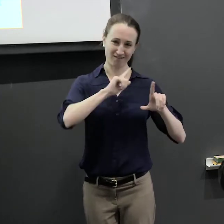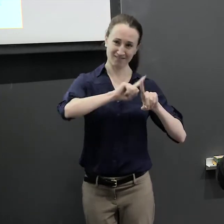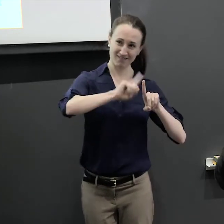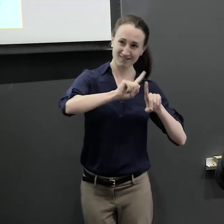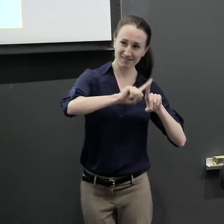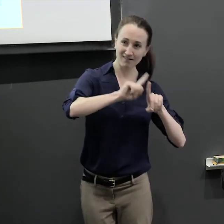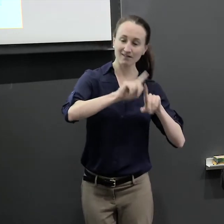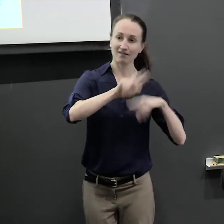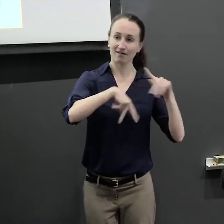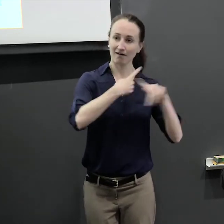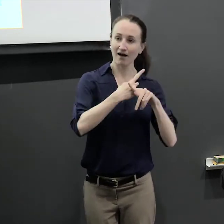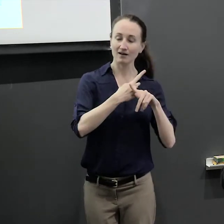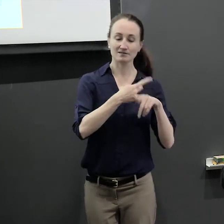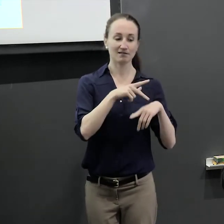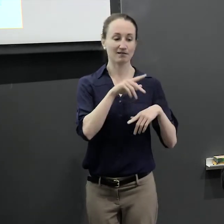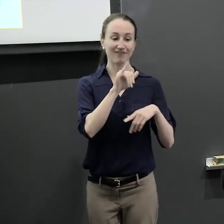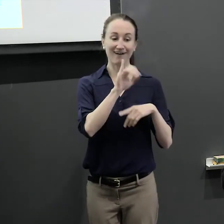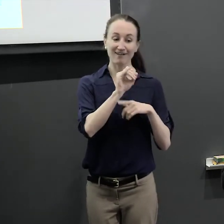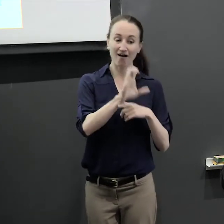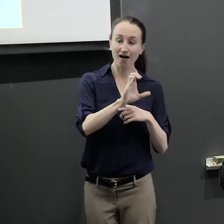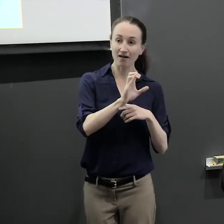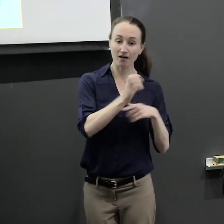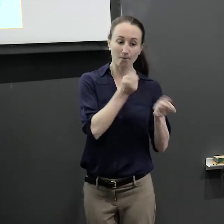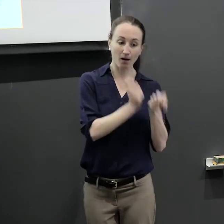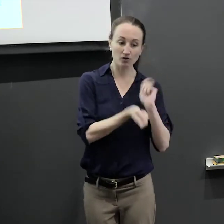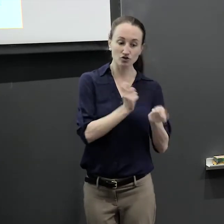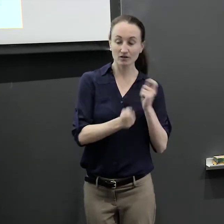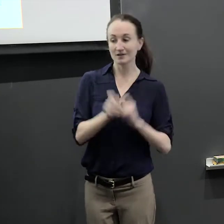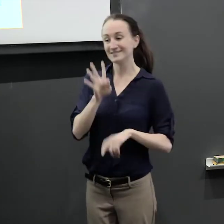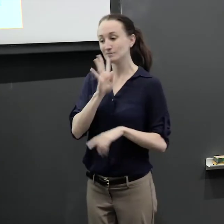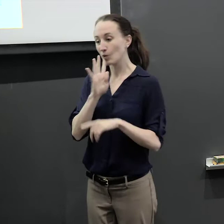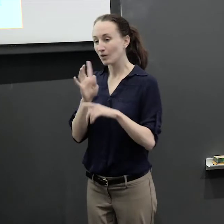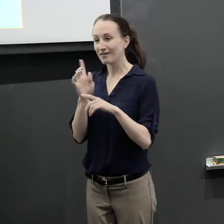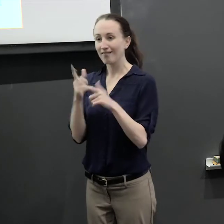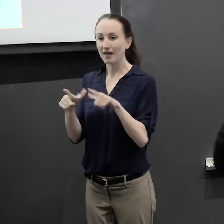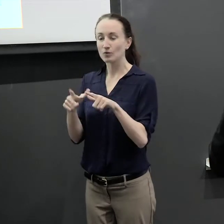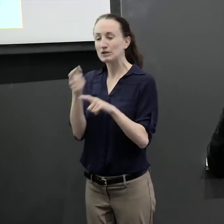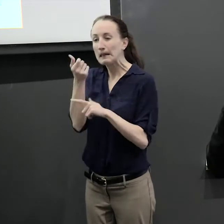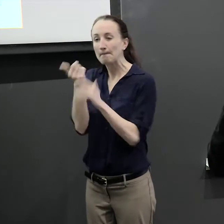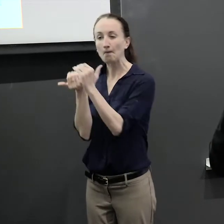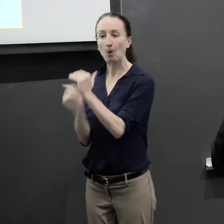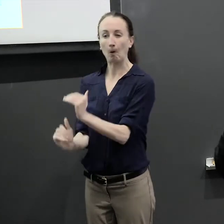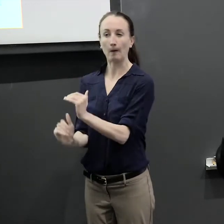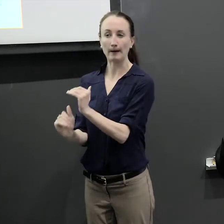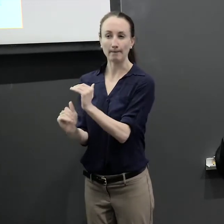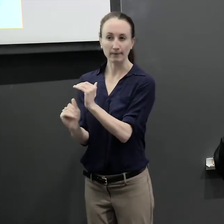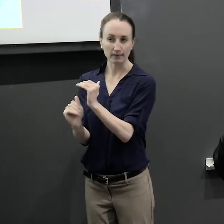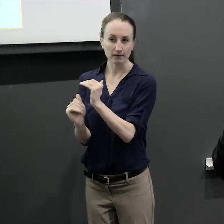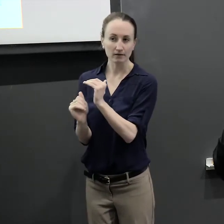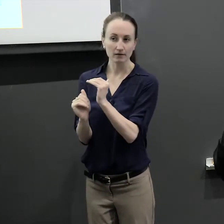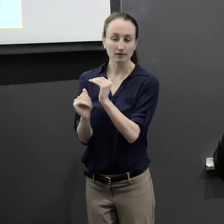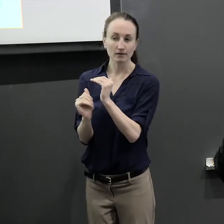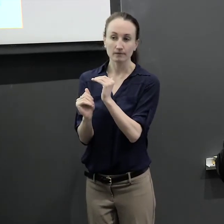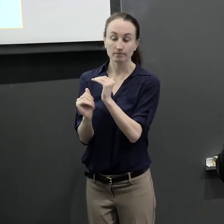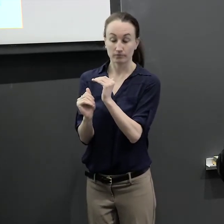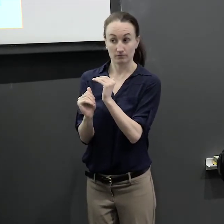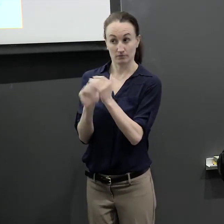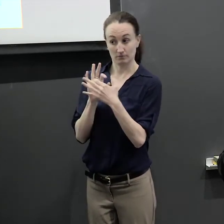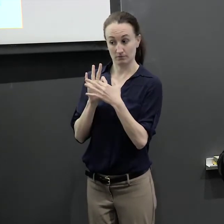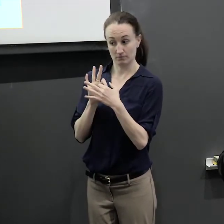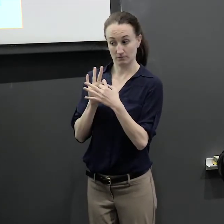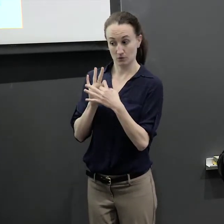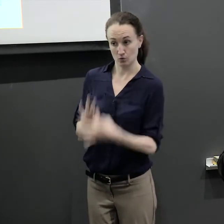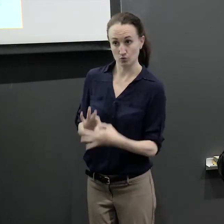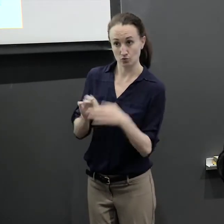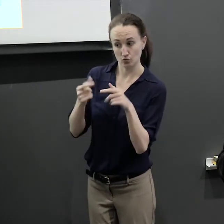which basically you couldn't get in spoken language, not because of a grammatical